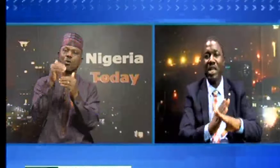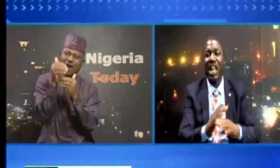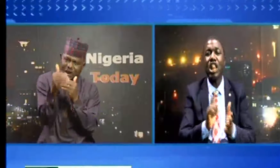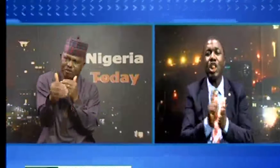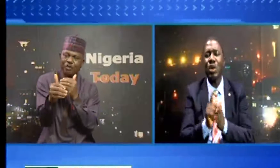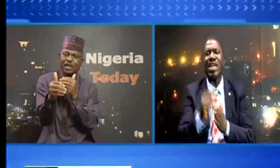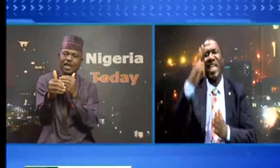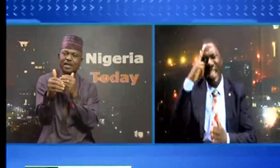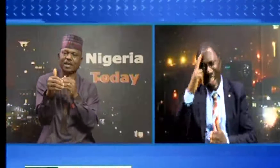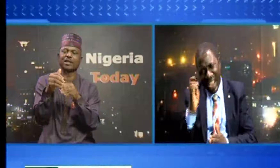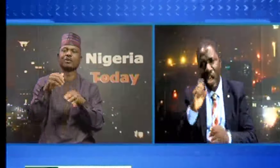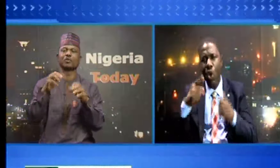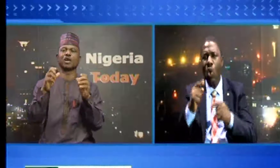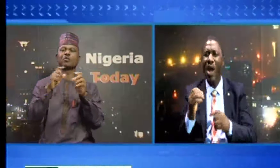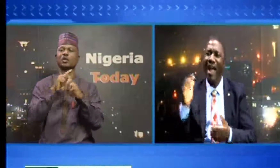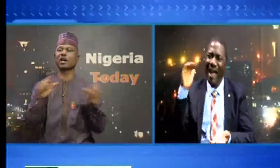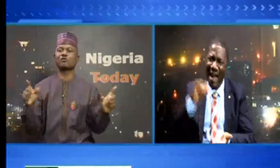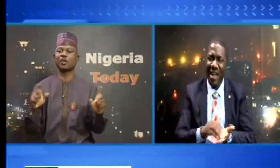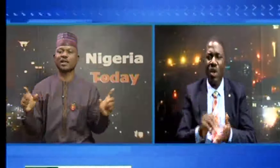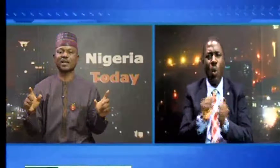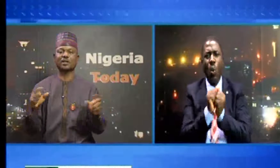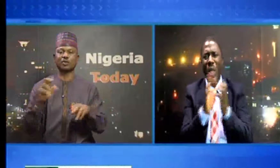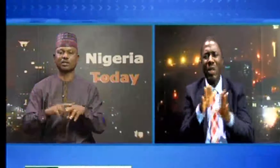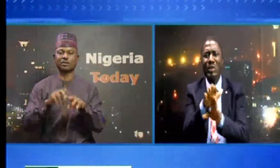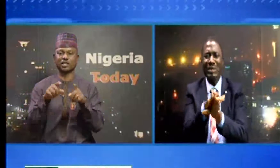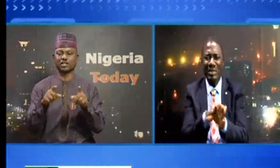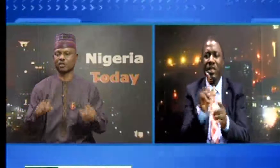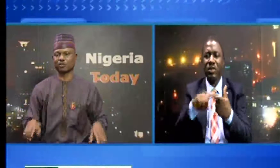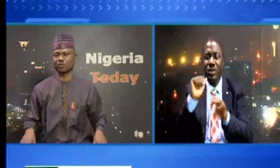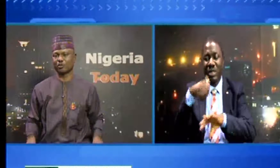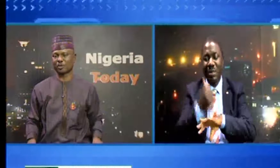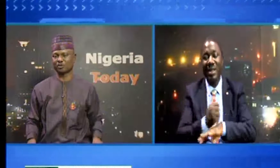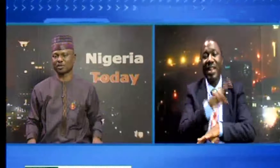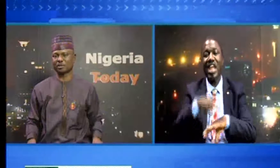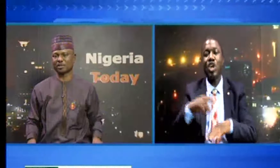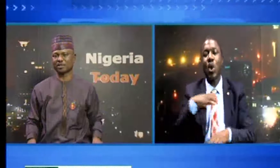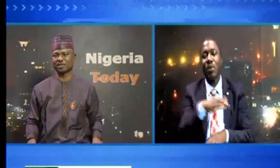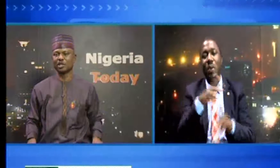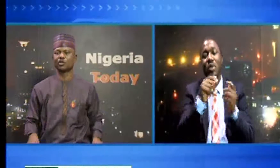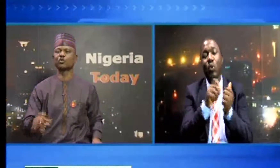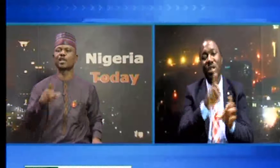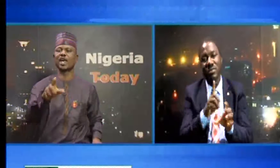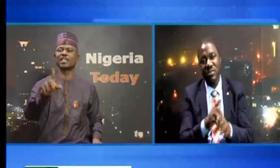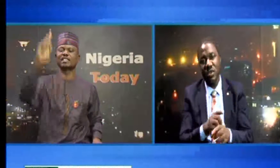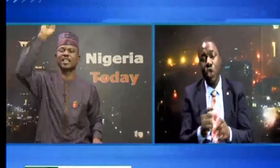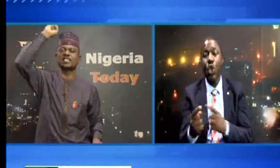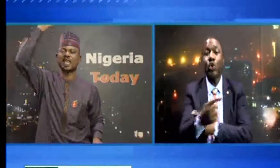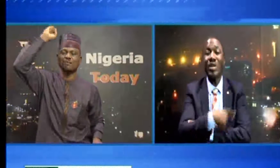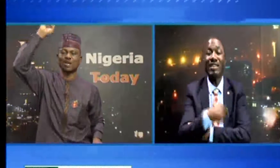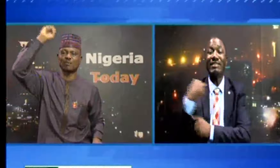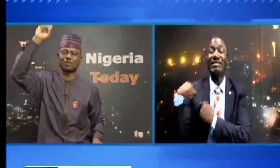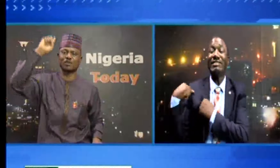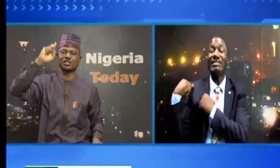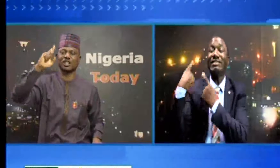He went further again without further delay to establish the National Commission for Persons with Disabilities. Today, since